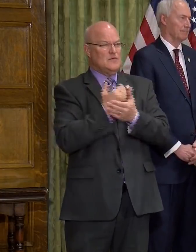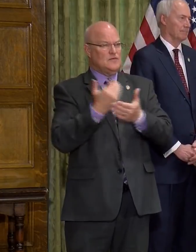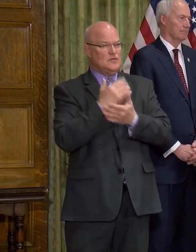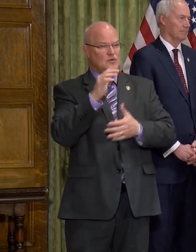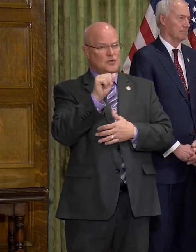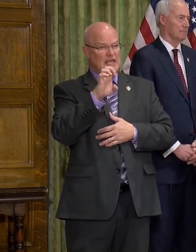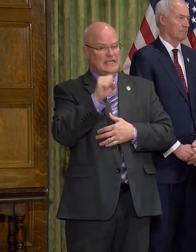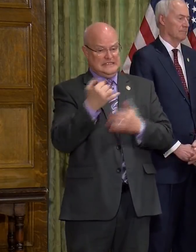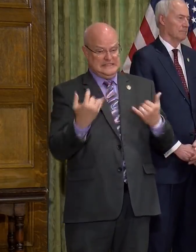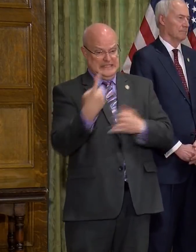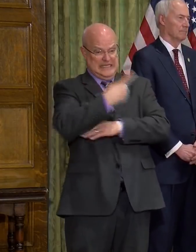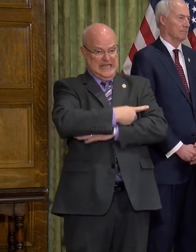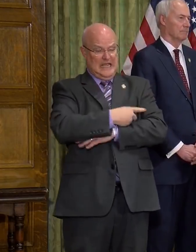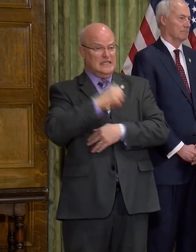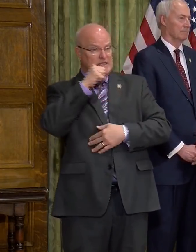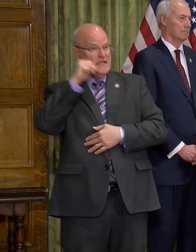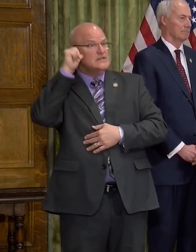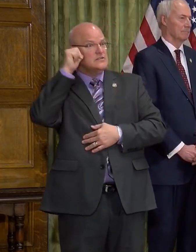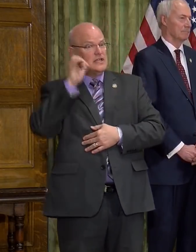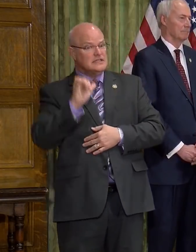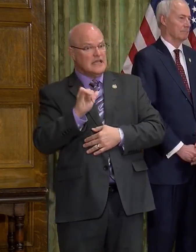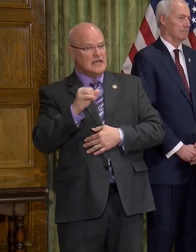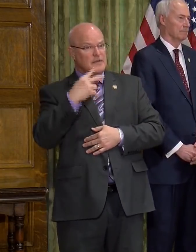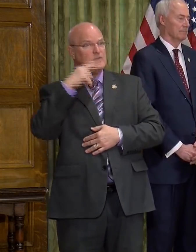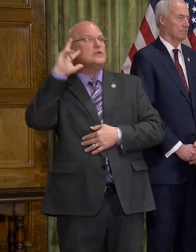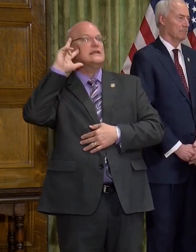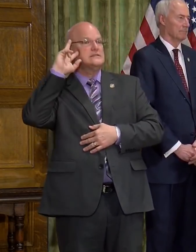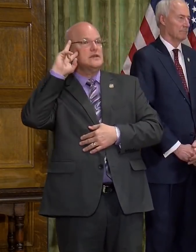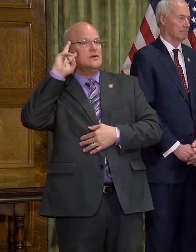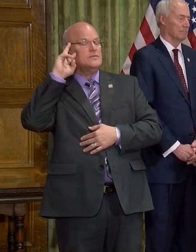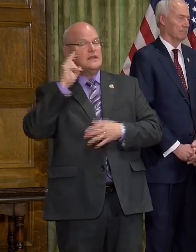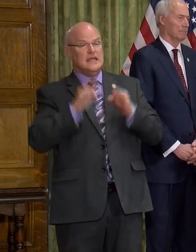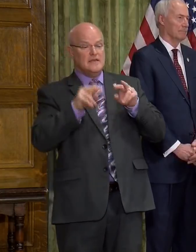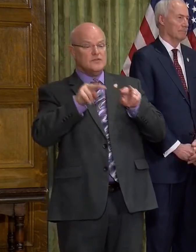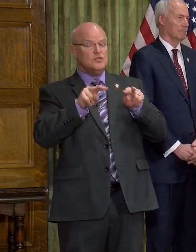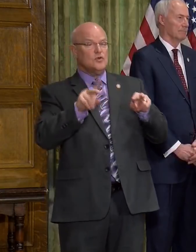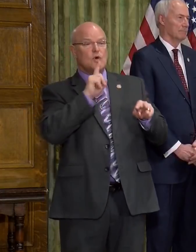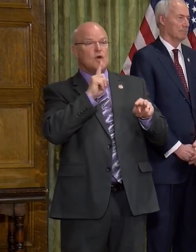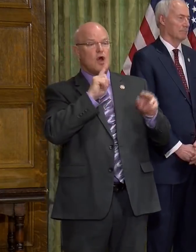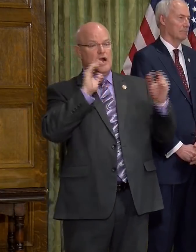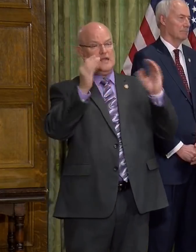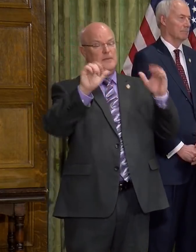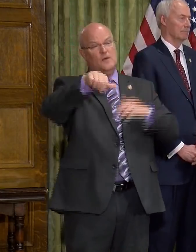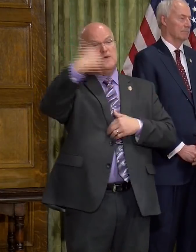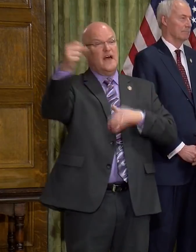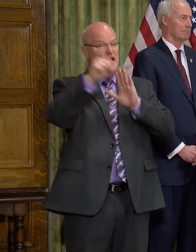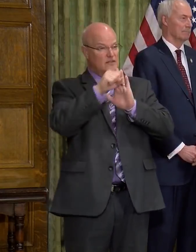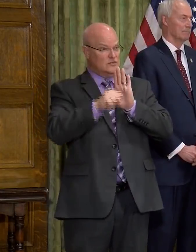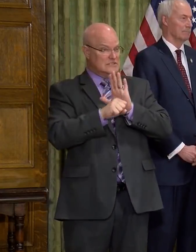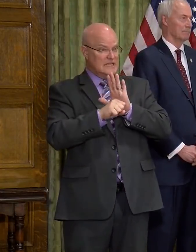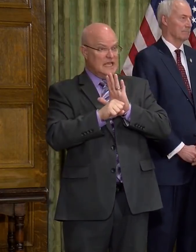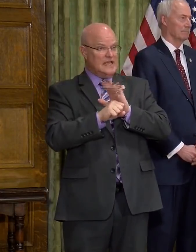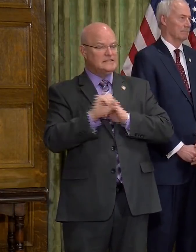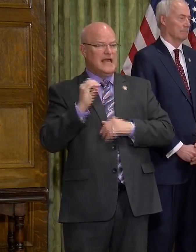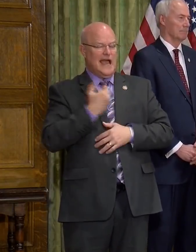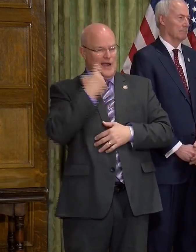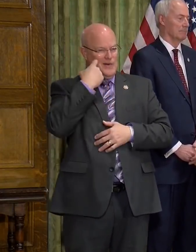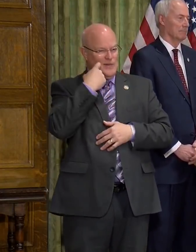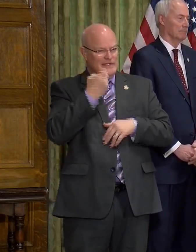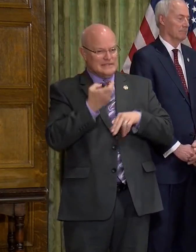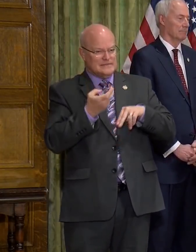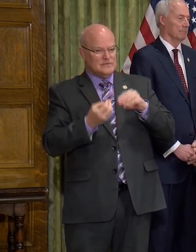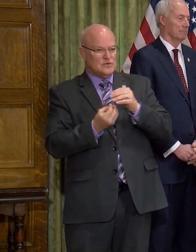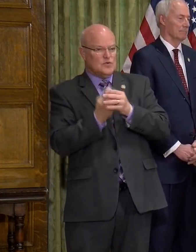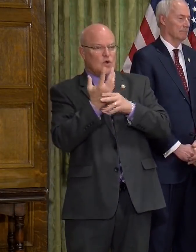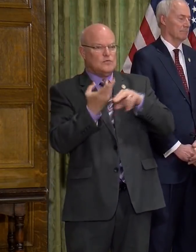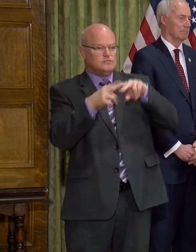cases today as we did yesterday and the day before. And if you look at where we are compared to other states, our recent rate of